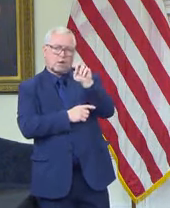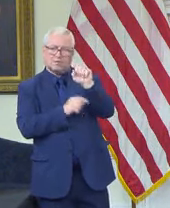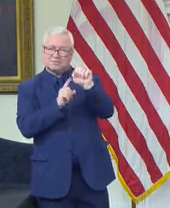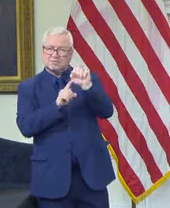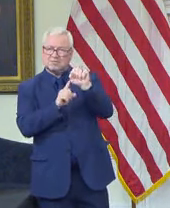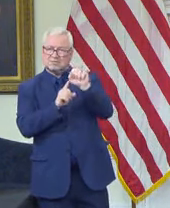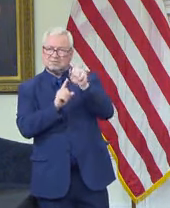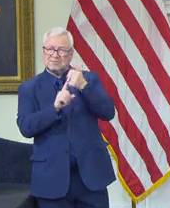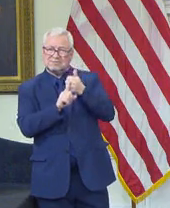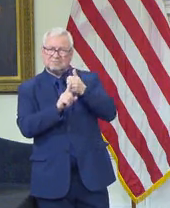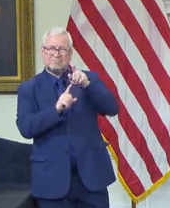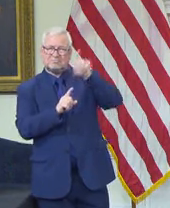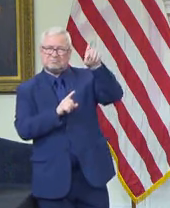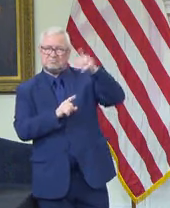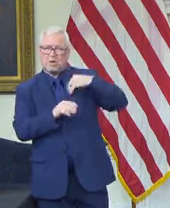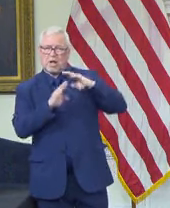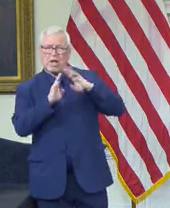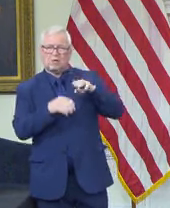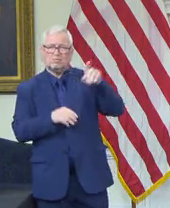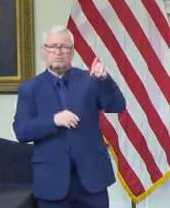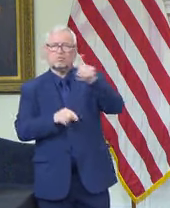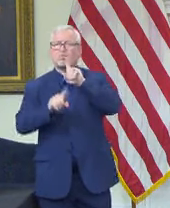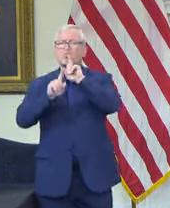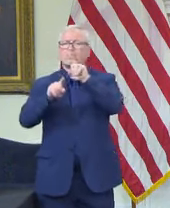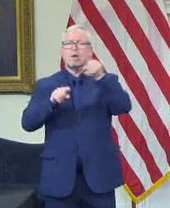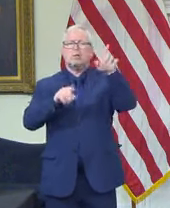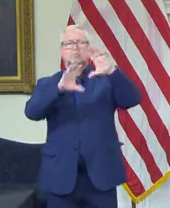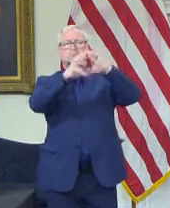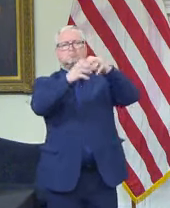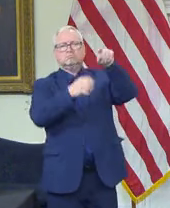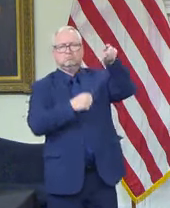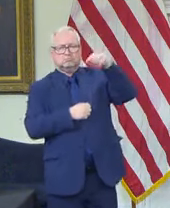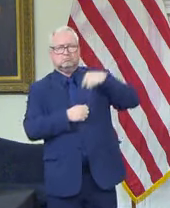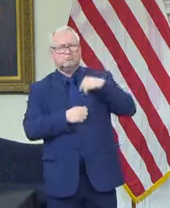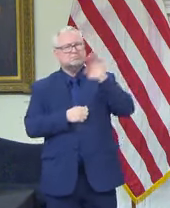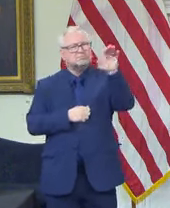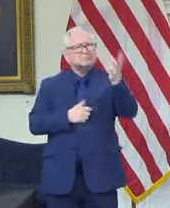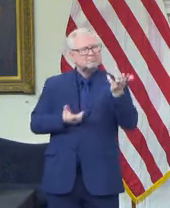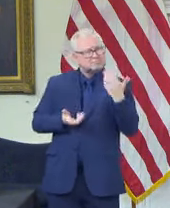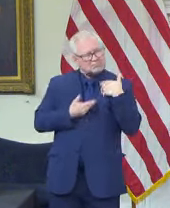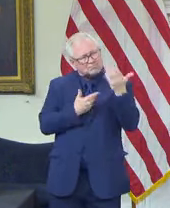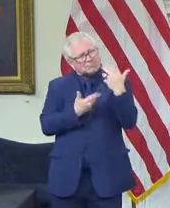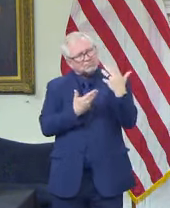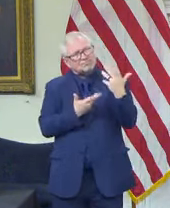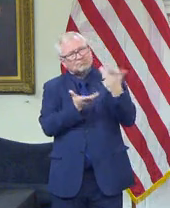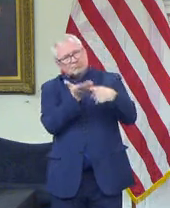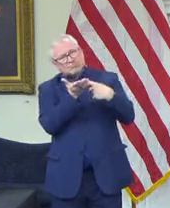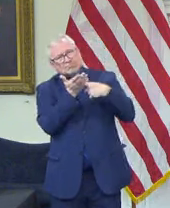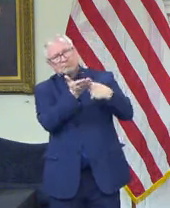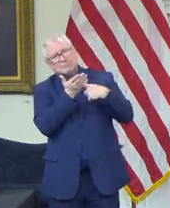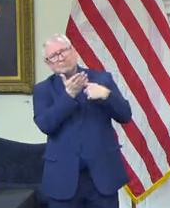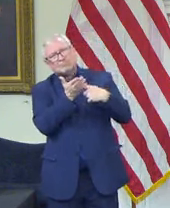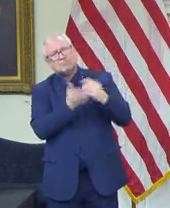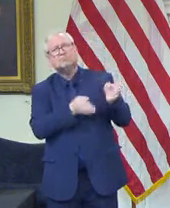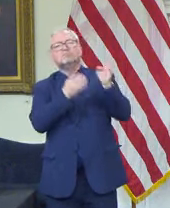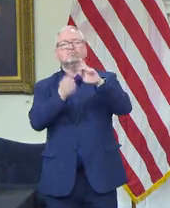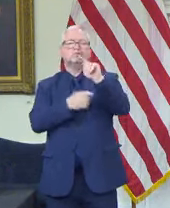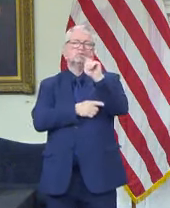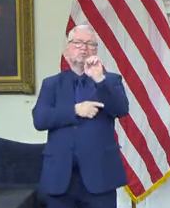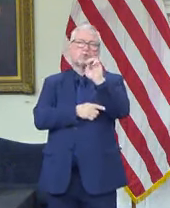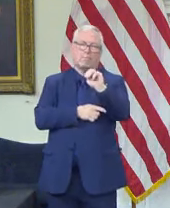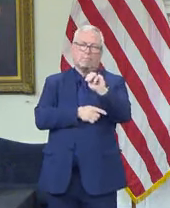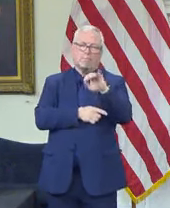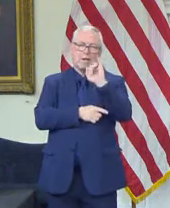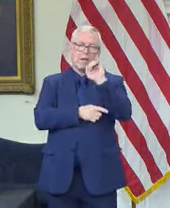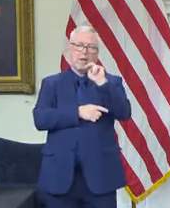Coordinator. Subsequently, our team had several discussions with Tom Inglesby, the senior White House official in charge